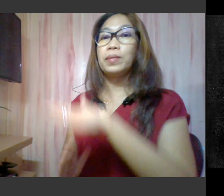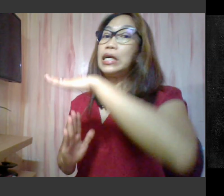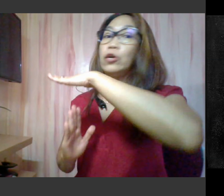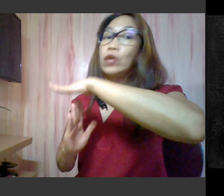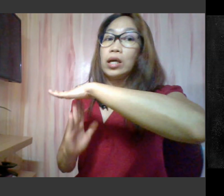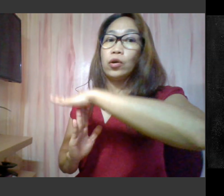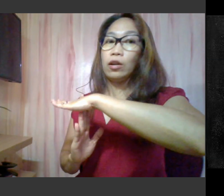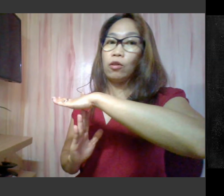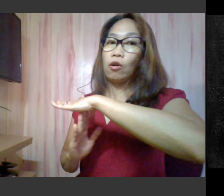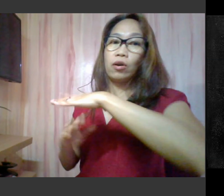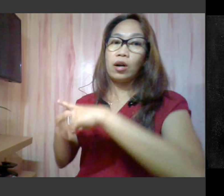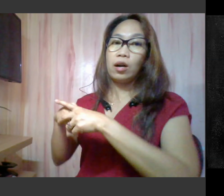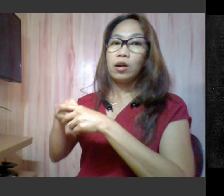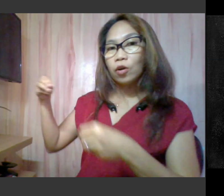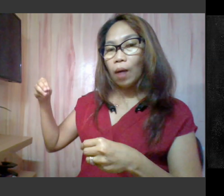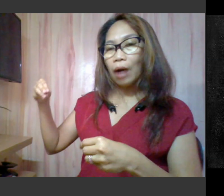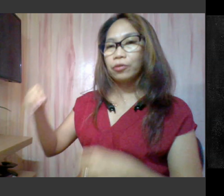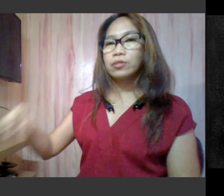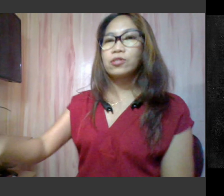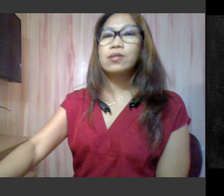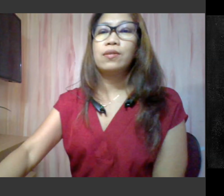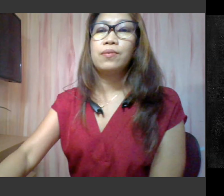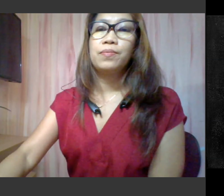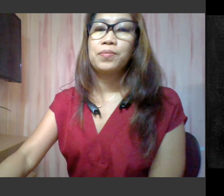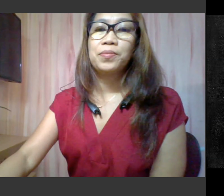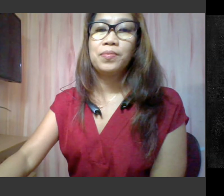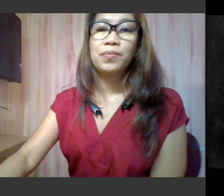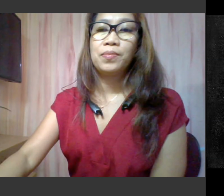So meaning you can no longer go out.